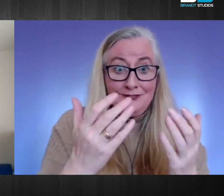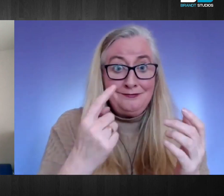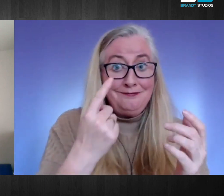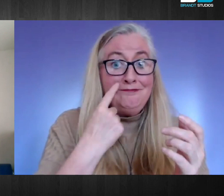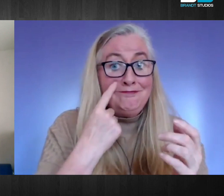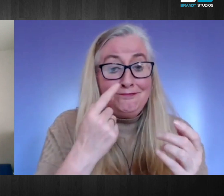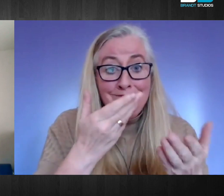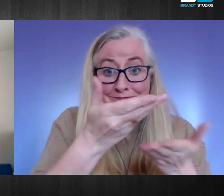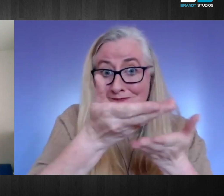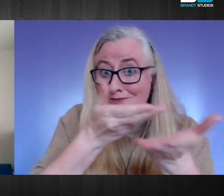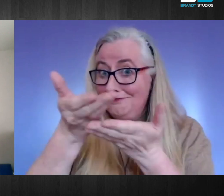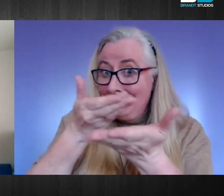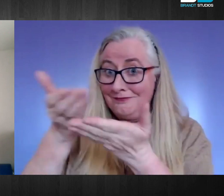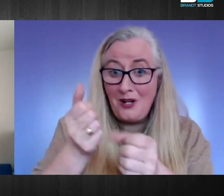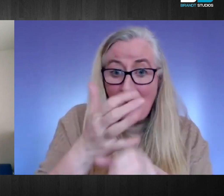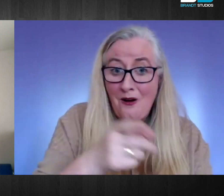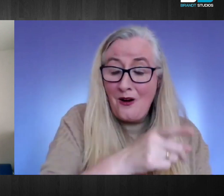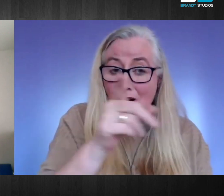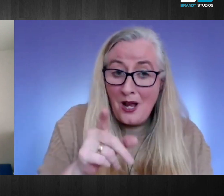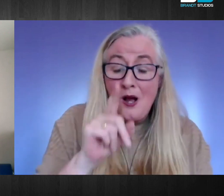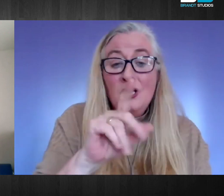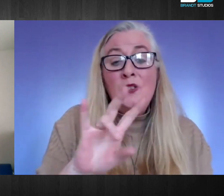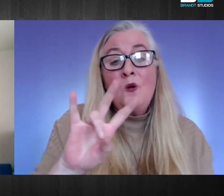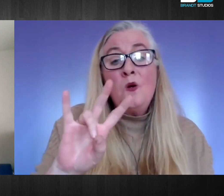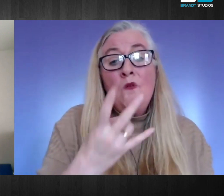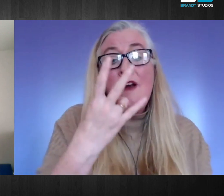With regards to the rapid response call, I have to say